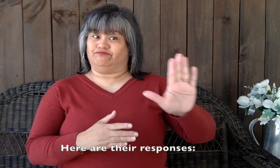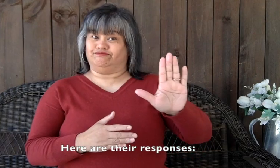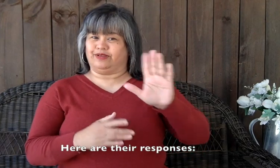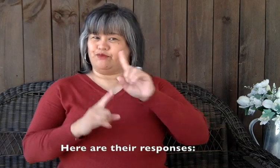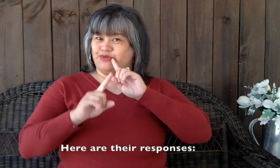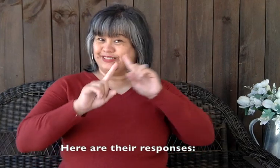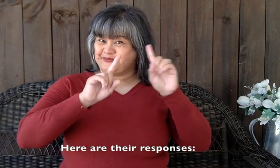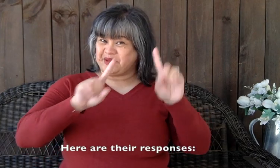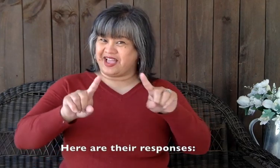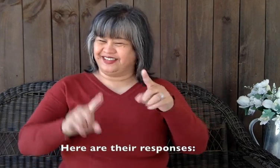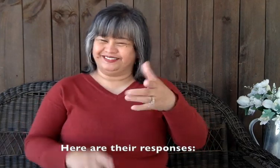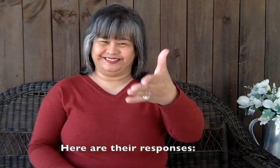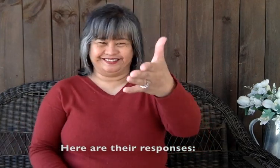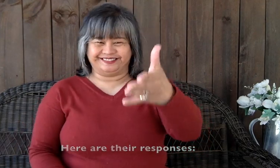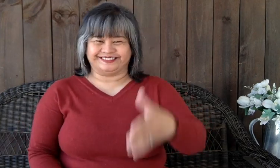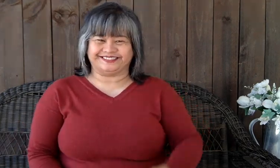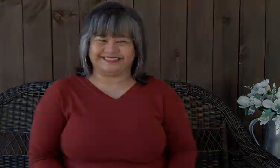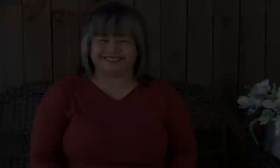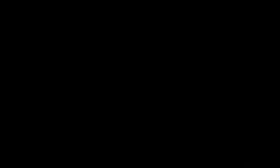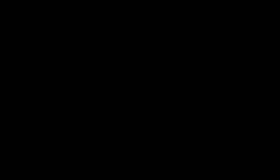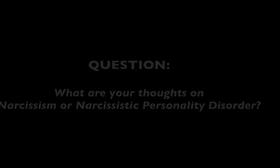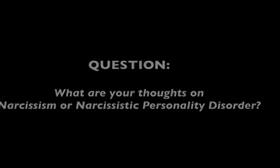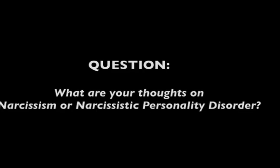And here are their responses.